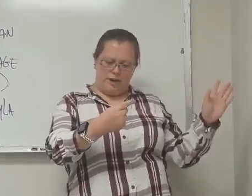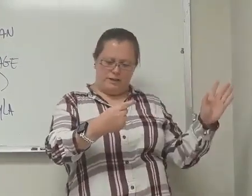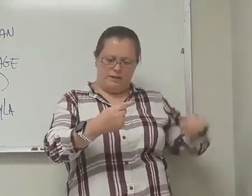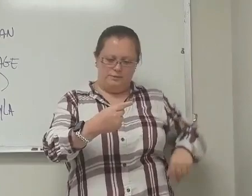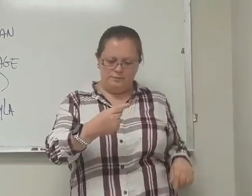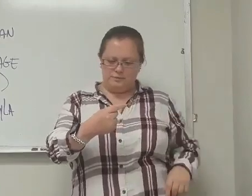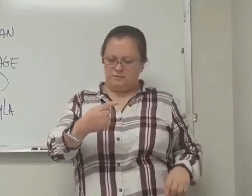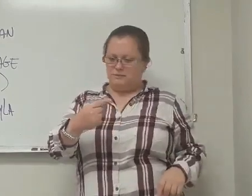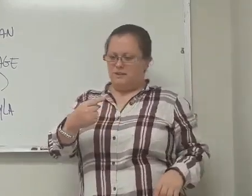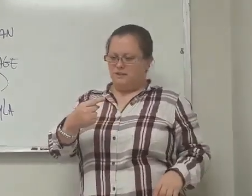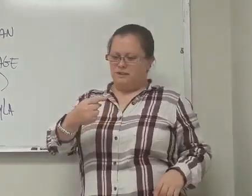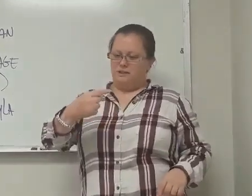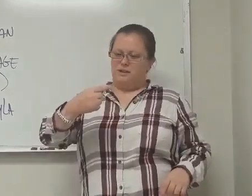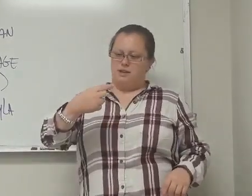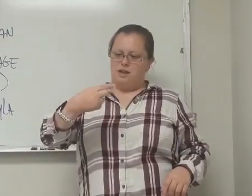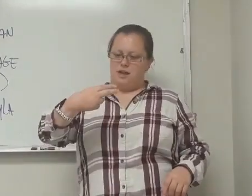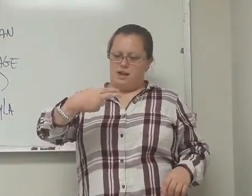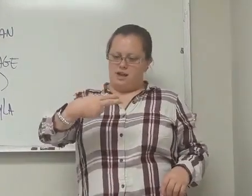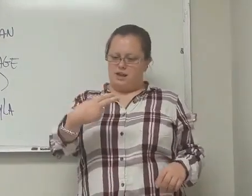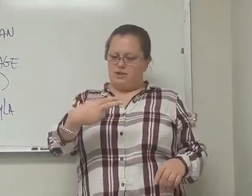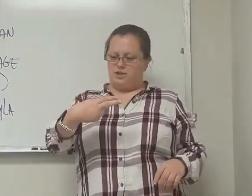hand. And then H,